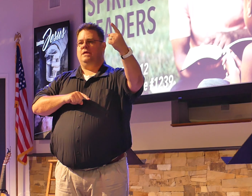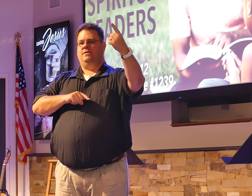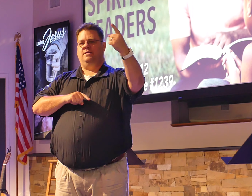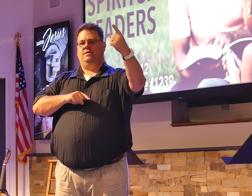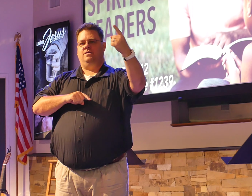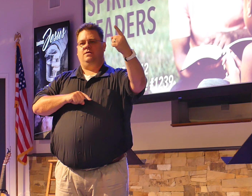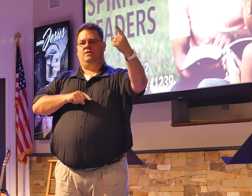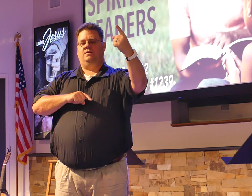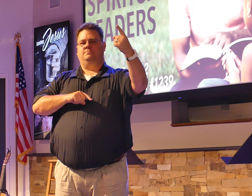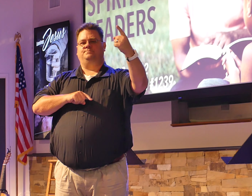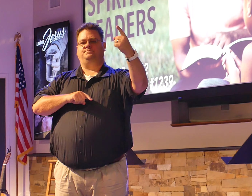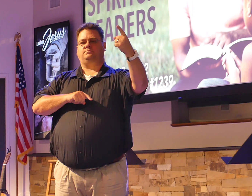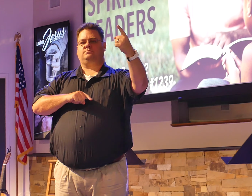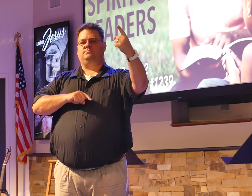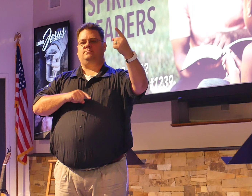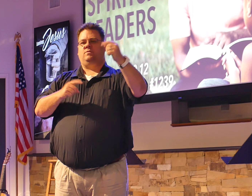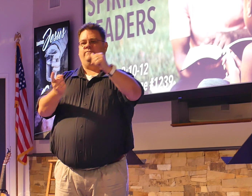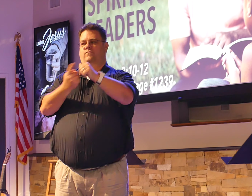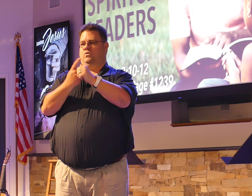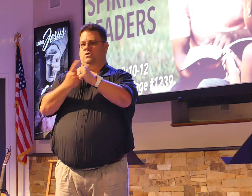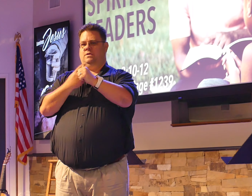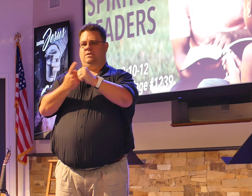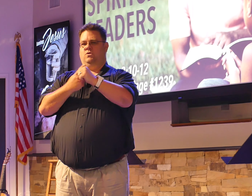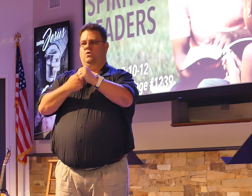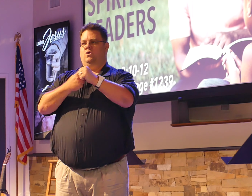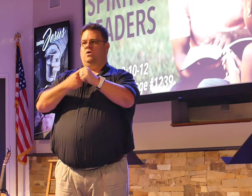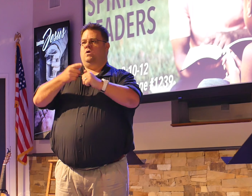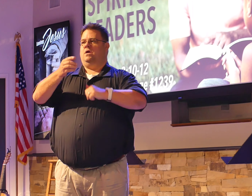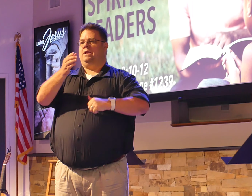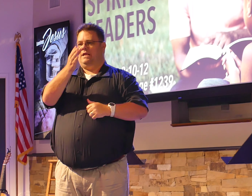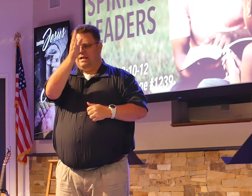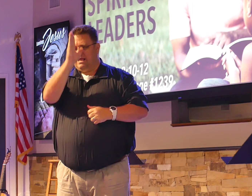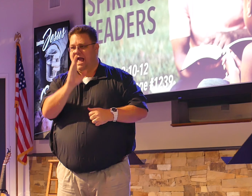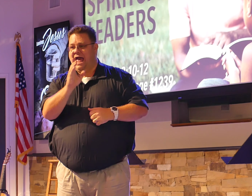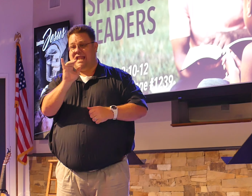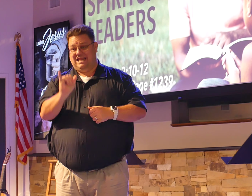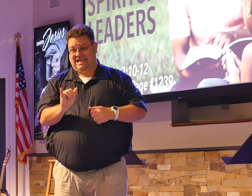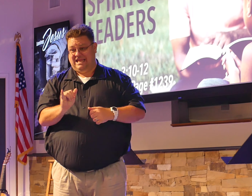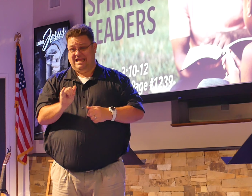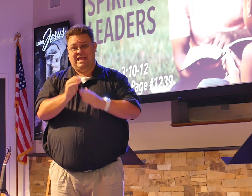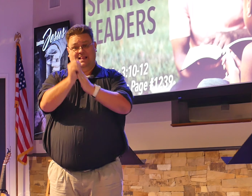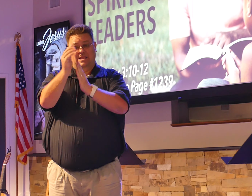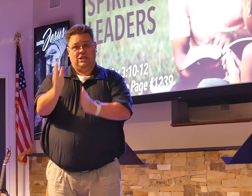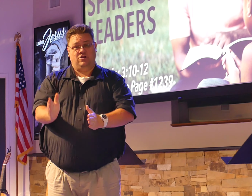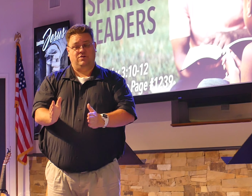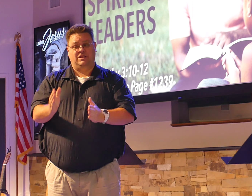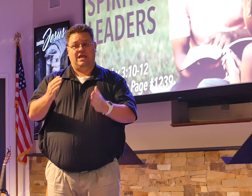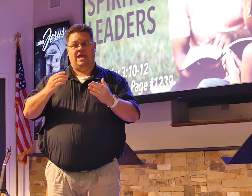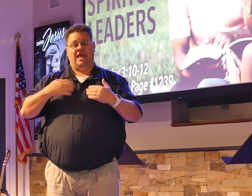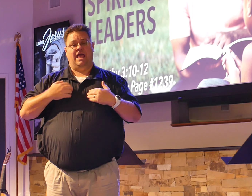out, the first thing I want you to get is this. Godly leaders maintain a solid belief system.